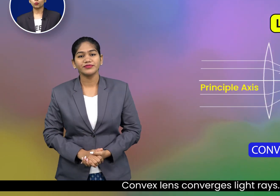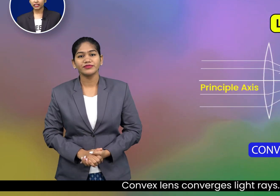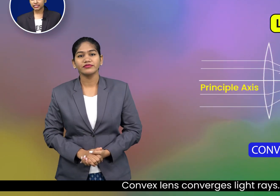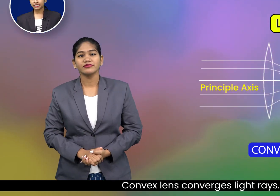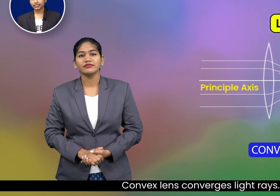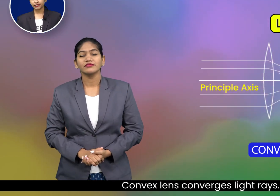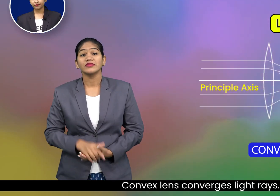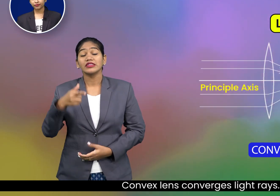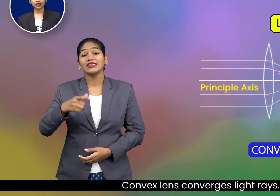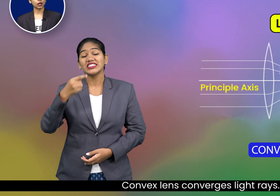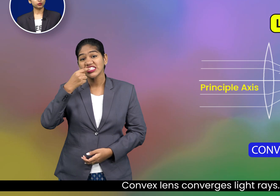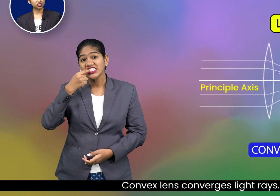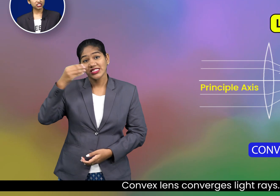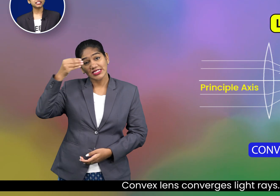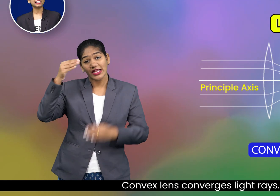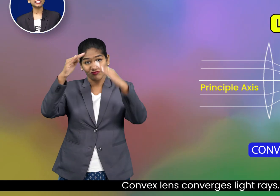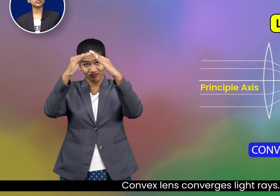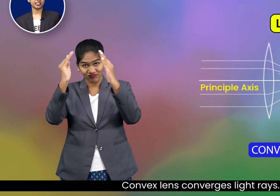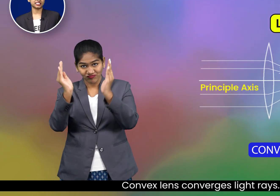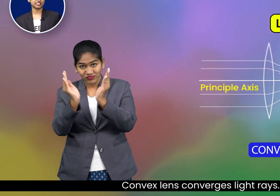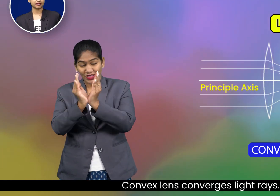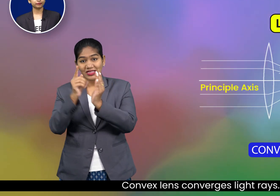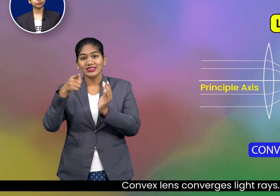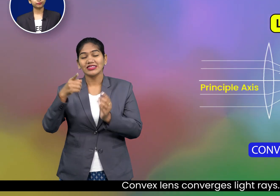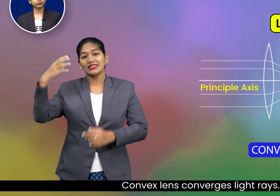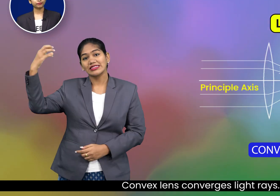Convex lens converges light rays.